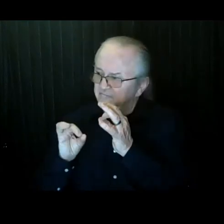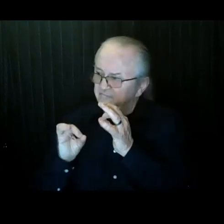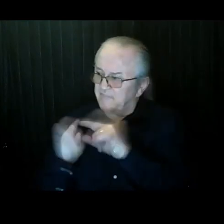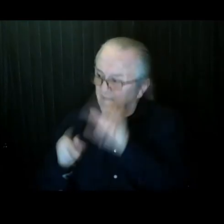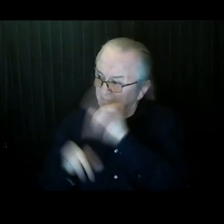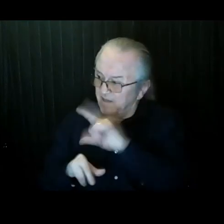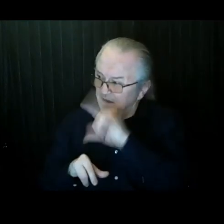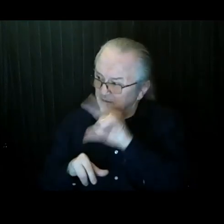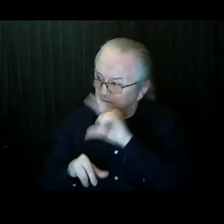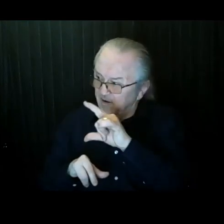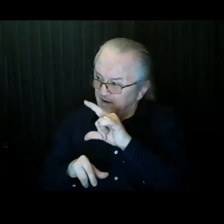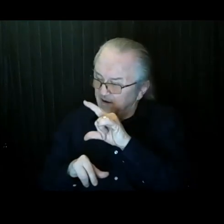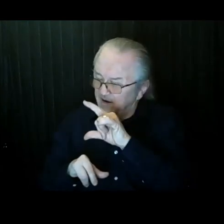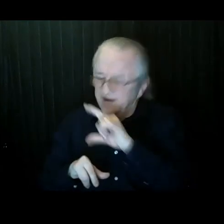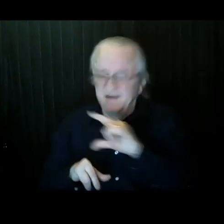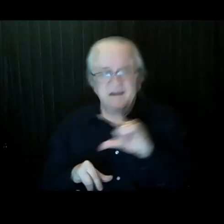library?"